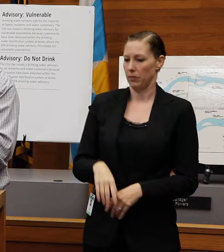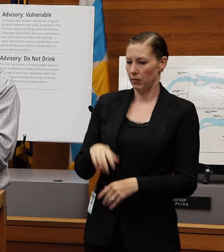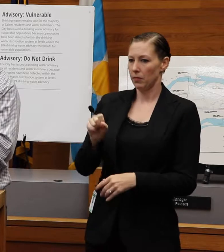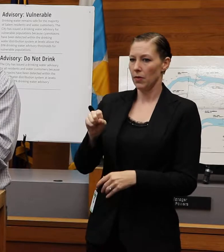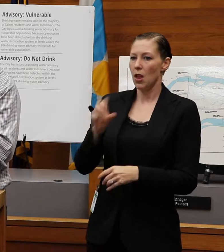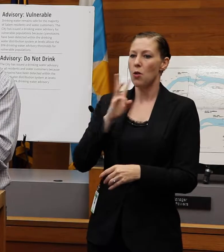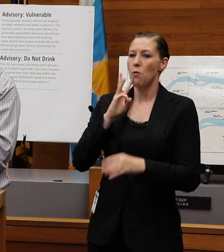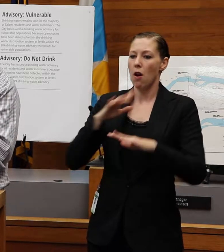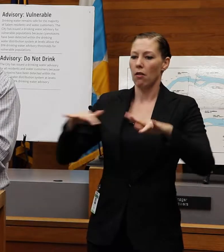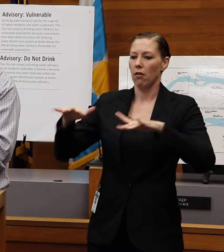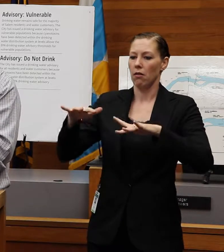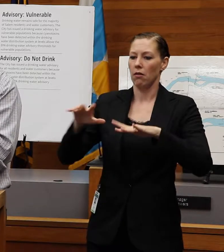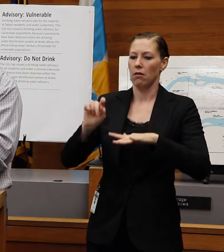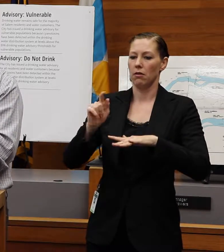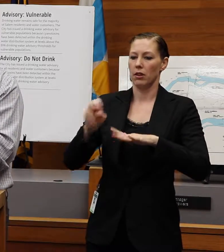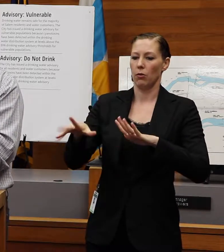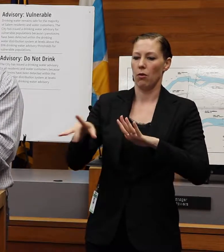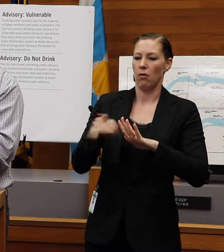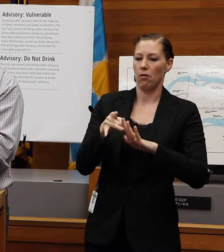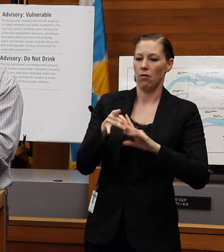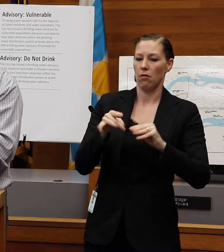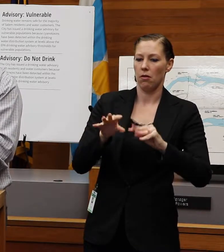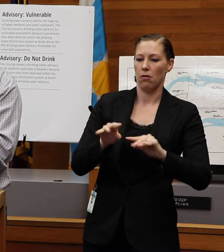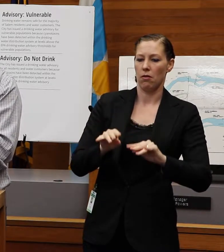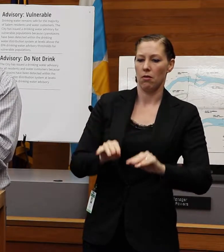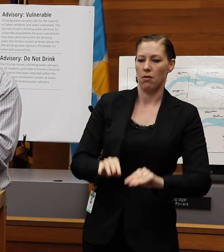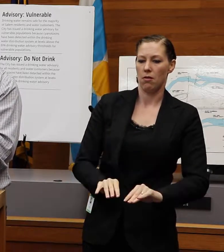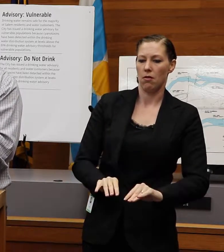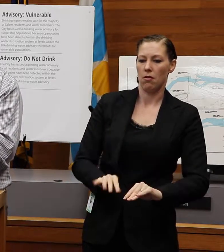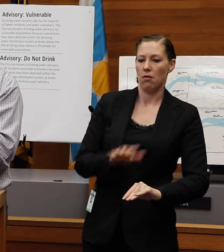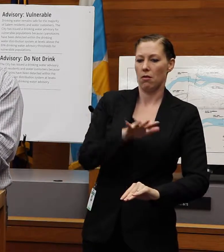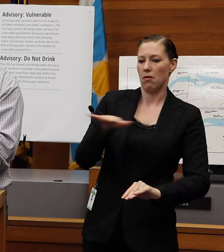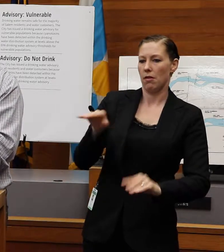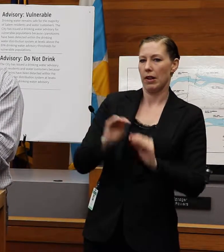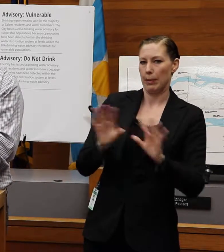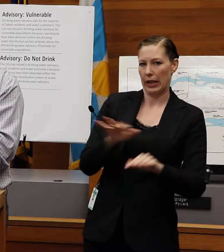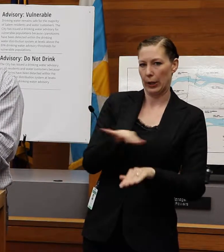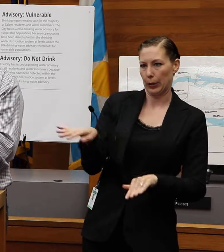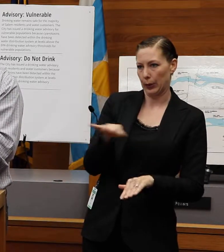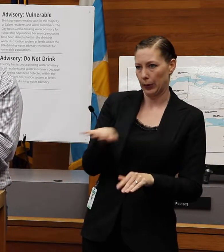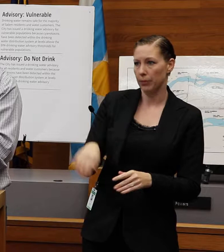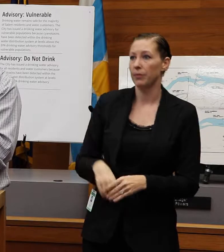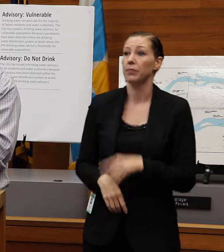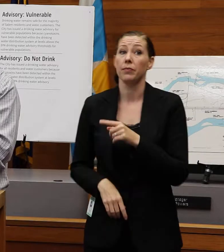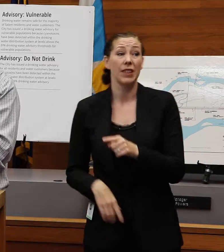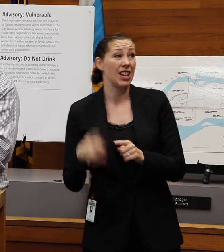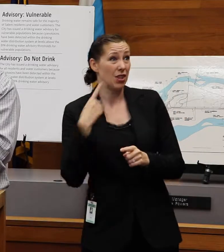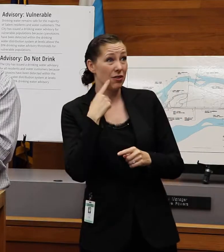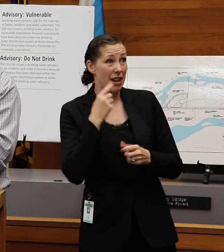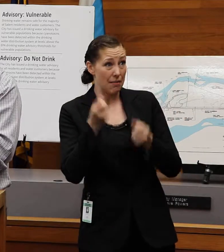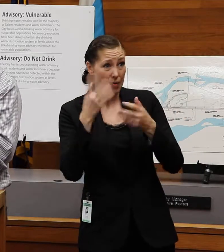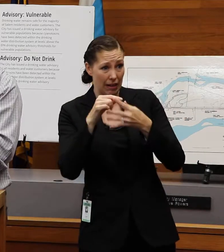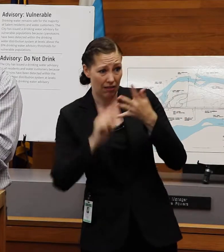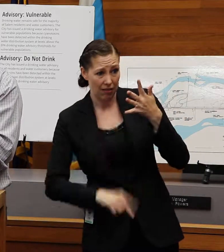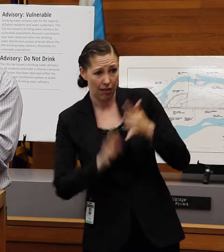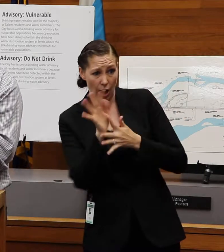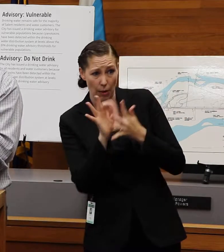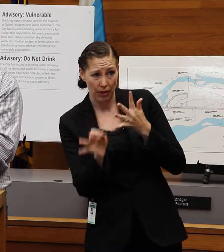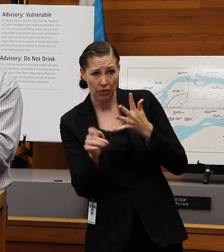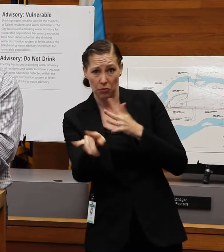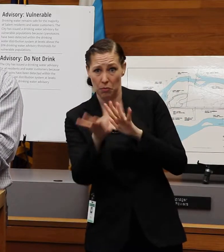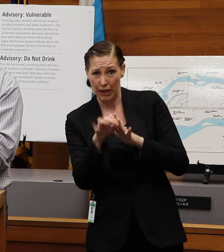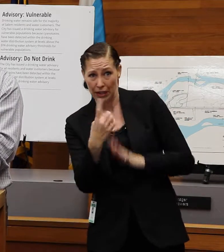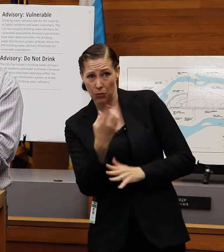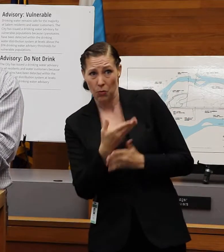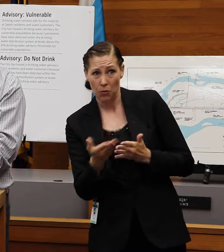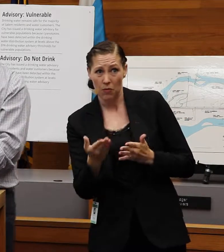you had mentioned a number of solutions you were looking at, and this one would be the one that you'd recommend. Is this short term then, and what is then